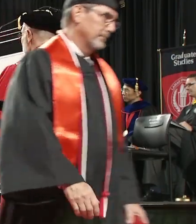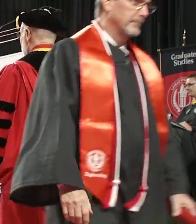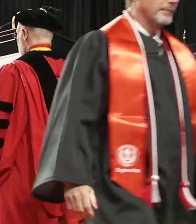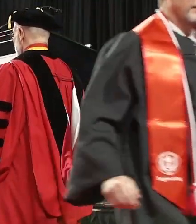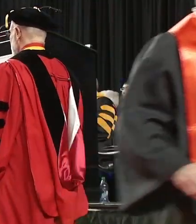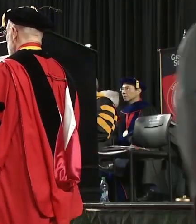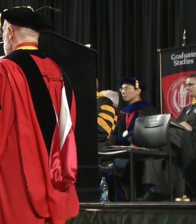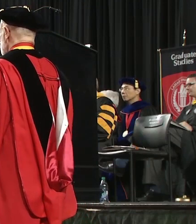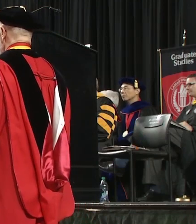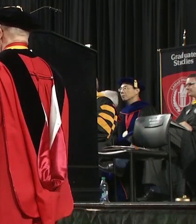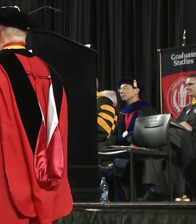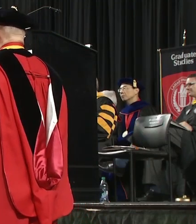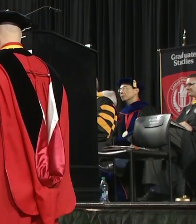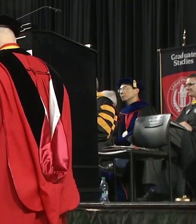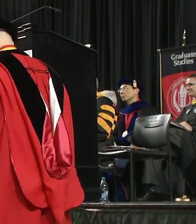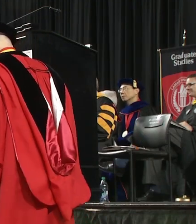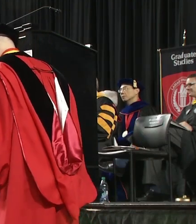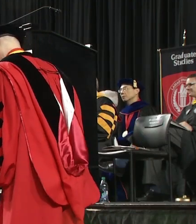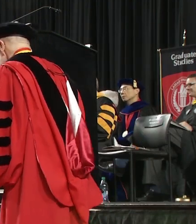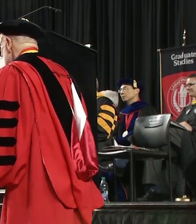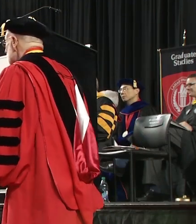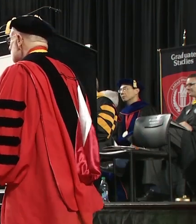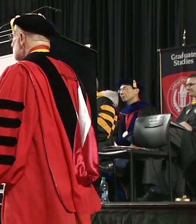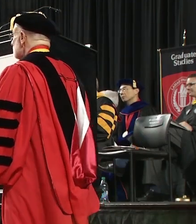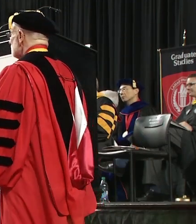Larry Dean Jackson.